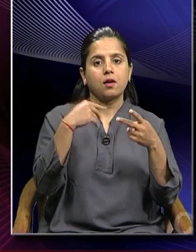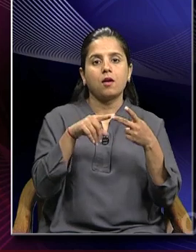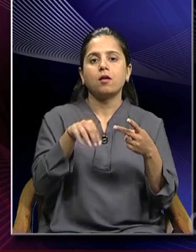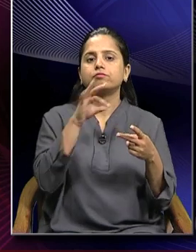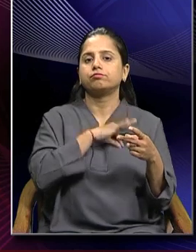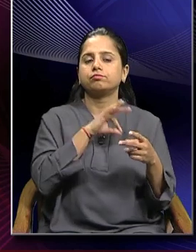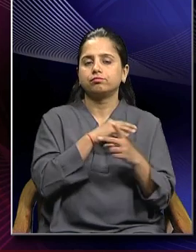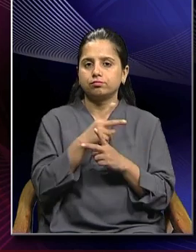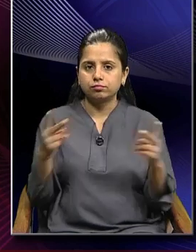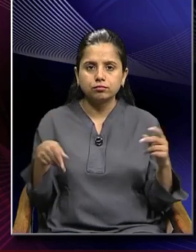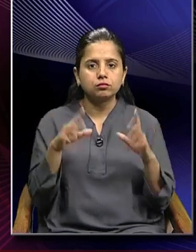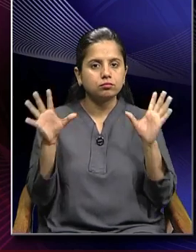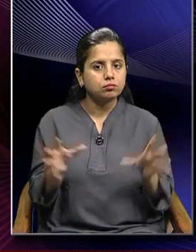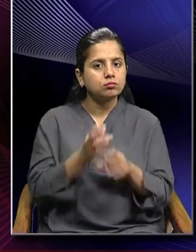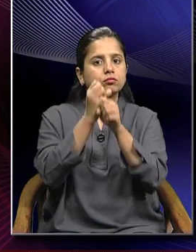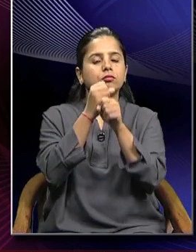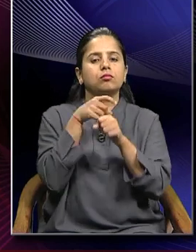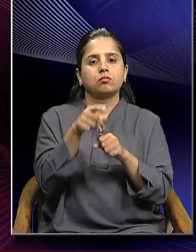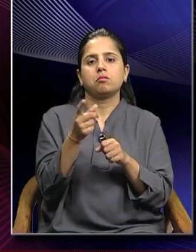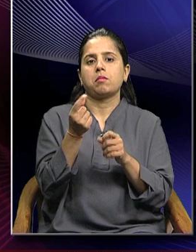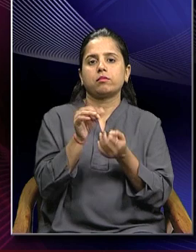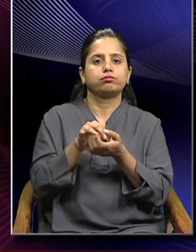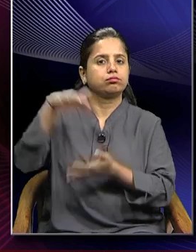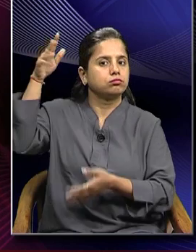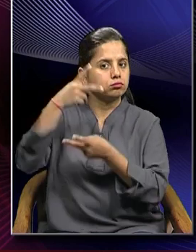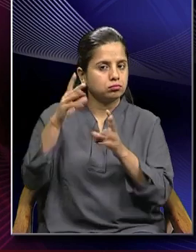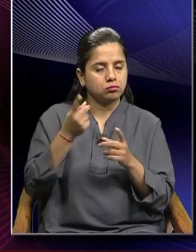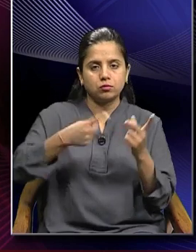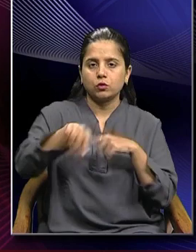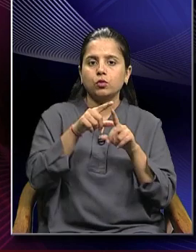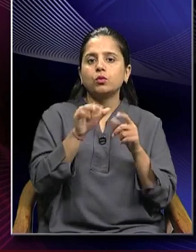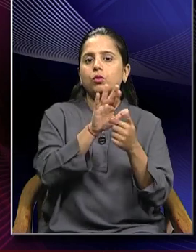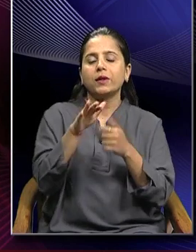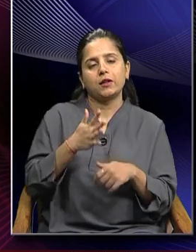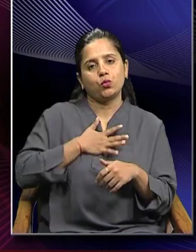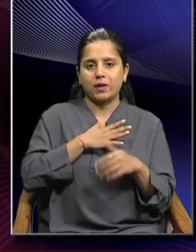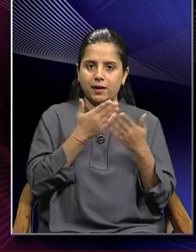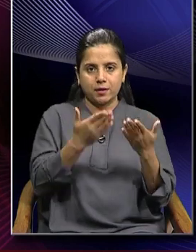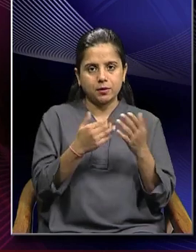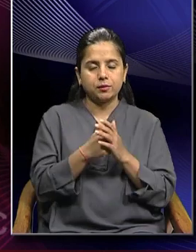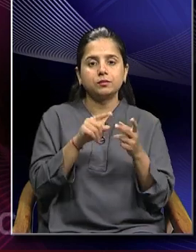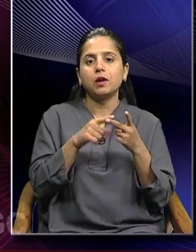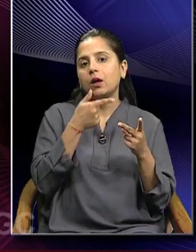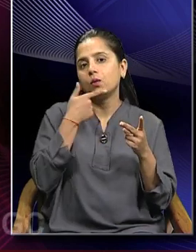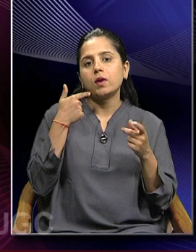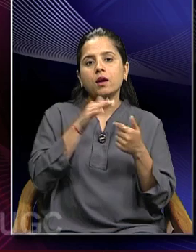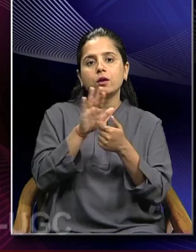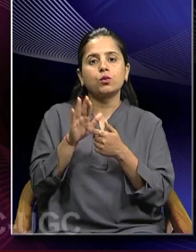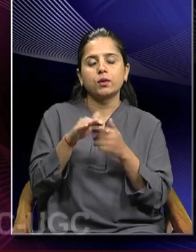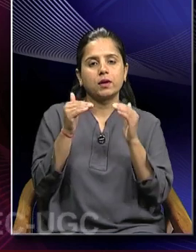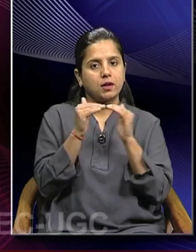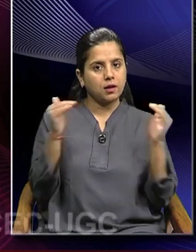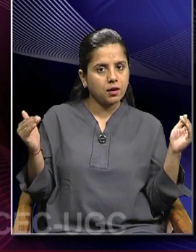or the accumulations of wealth which we are doing, that is indicated by green. Red denotes equity